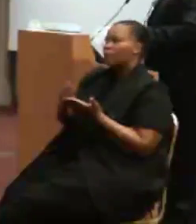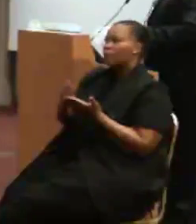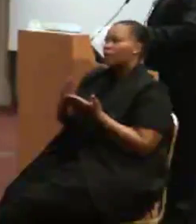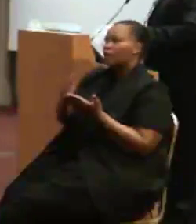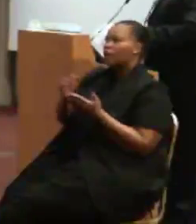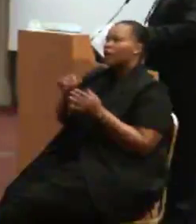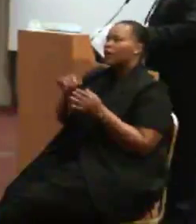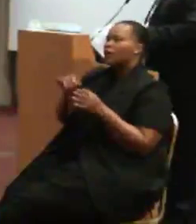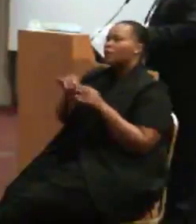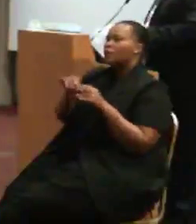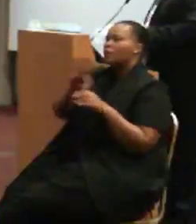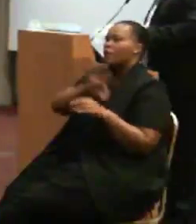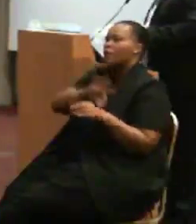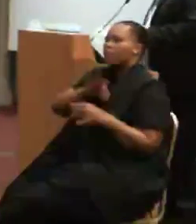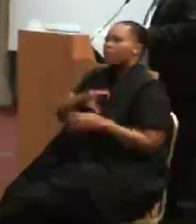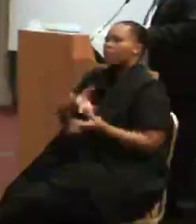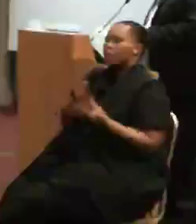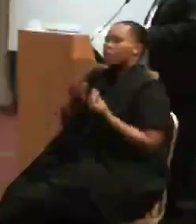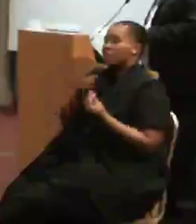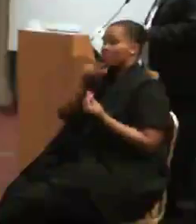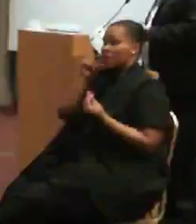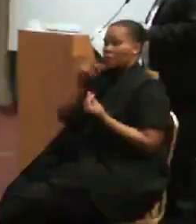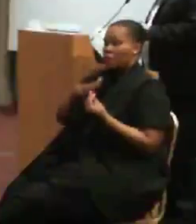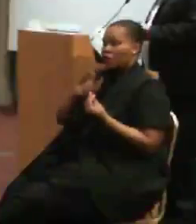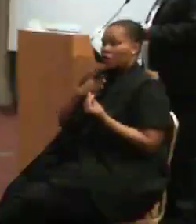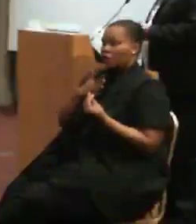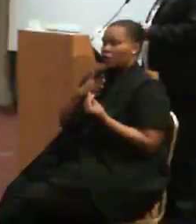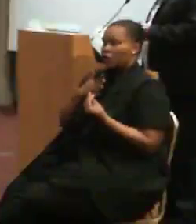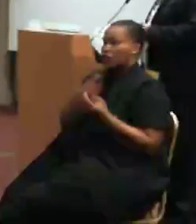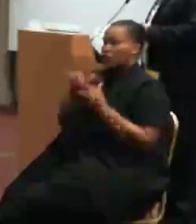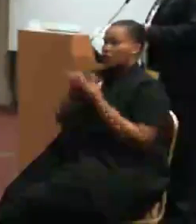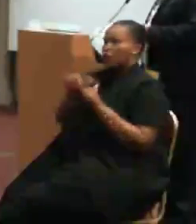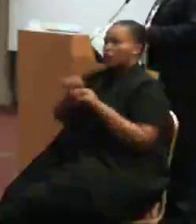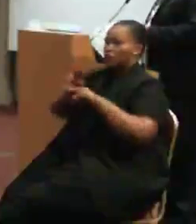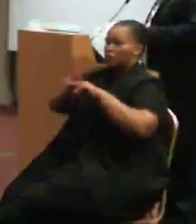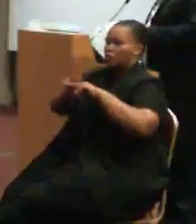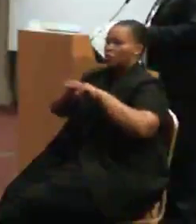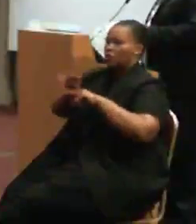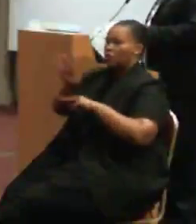machines. And if you want names, wait until the 4th of February.